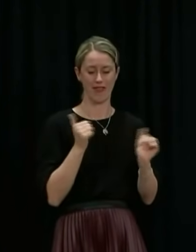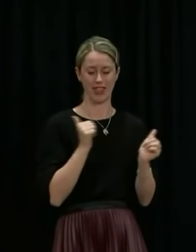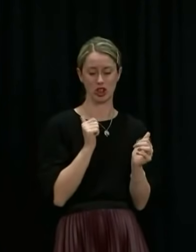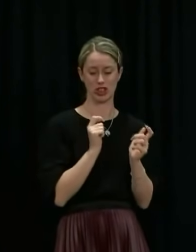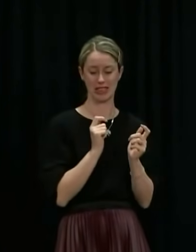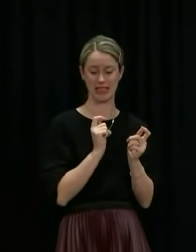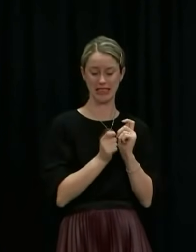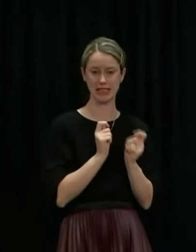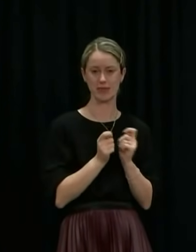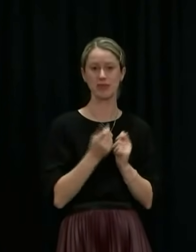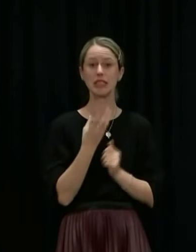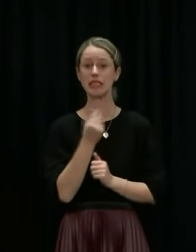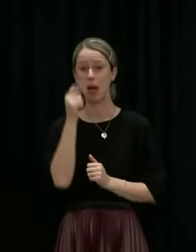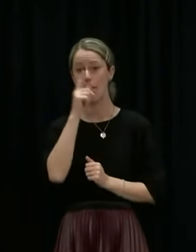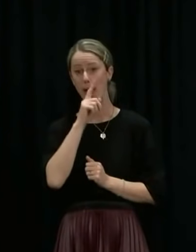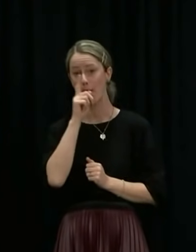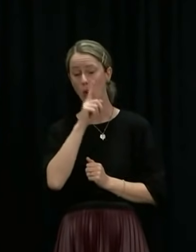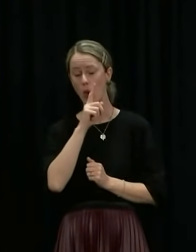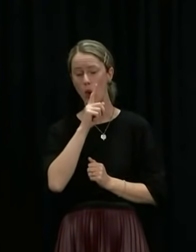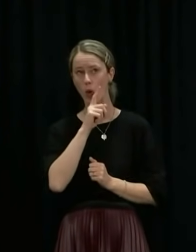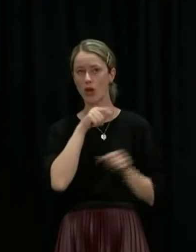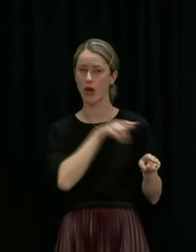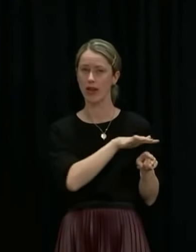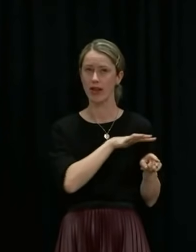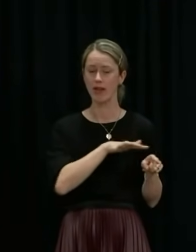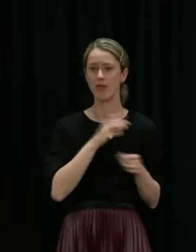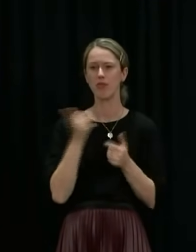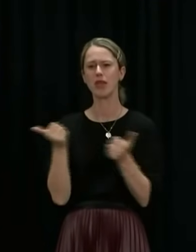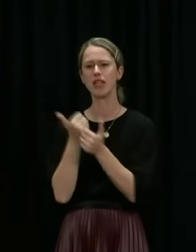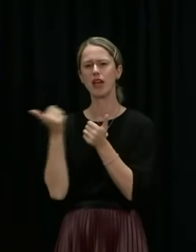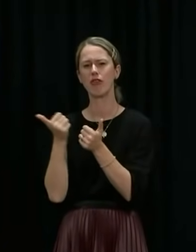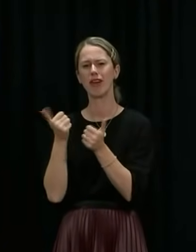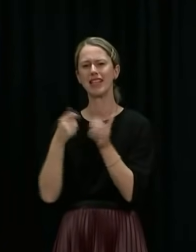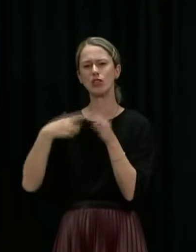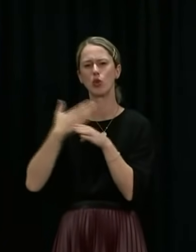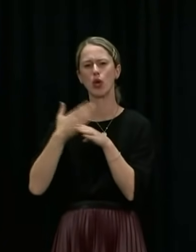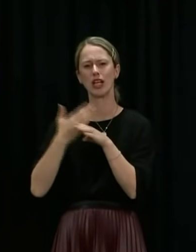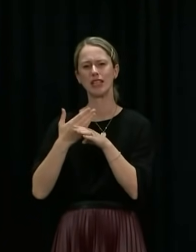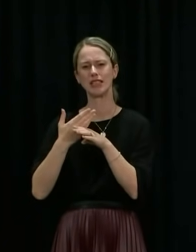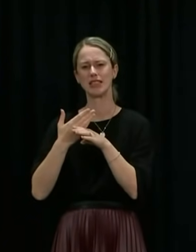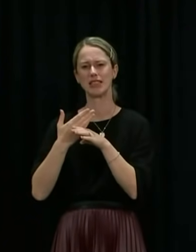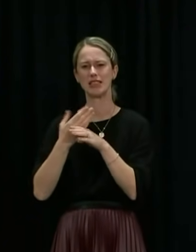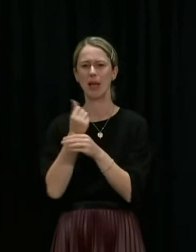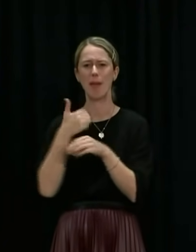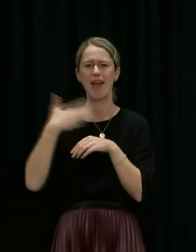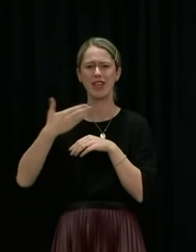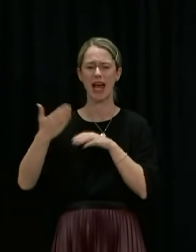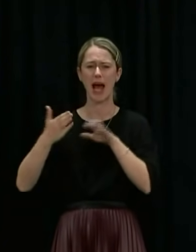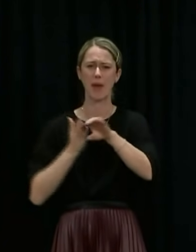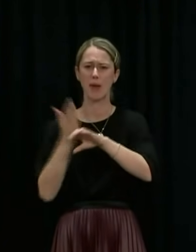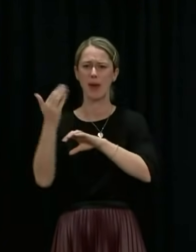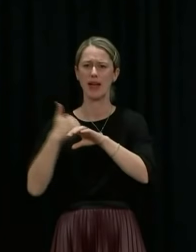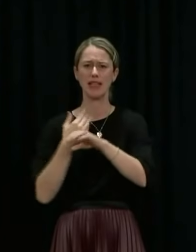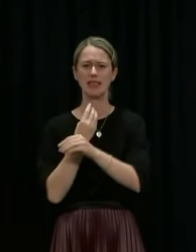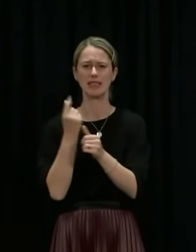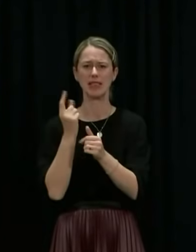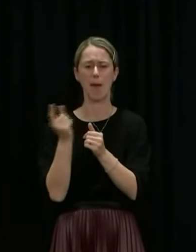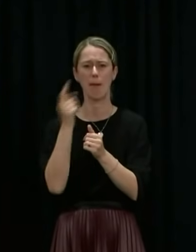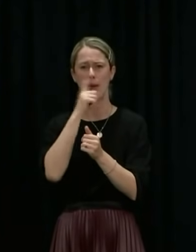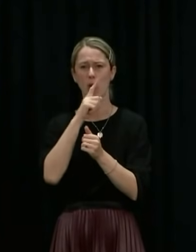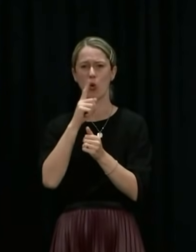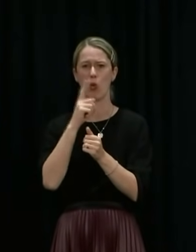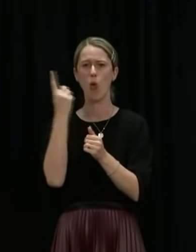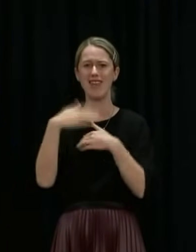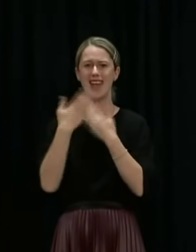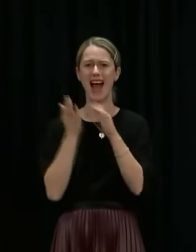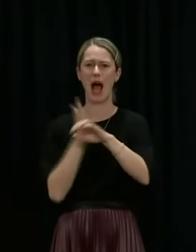Minister made. Some people, maybe not in this instance, but many essential workers are crossing the boundary, some on a daily basis and some even more than once a